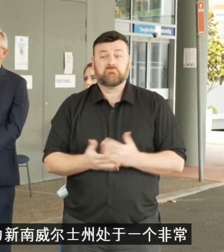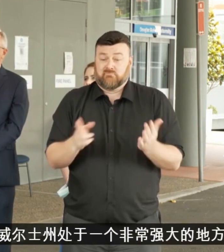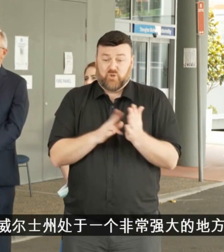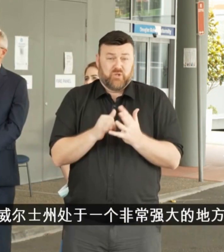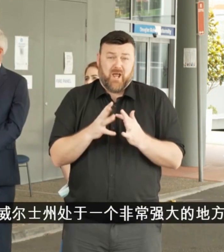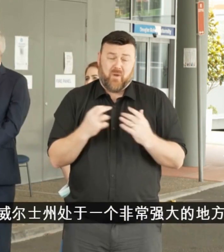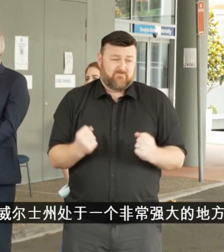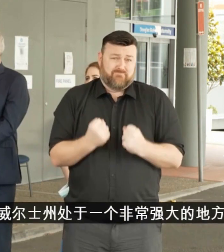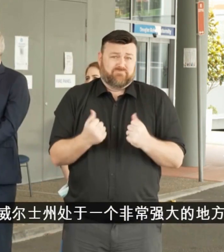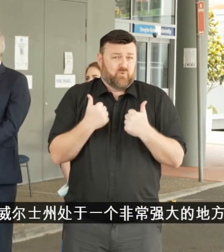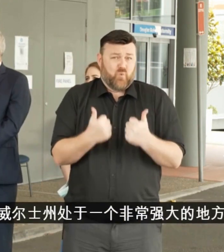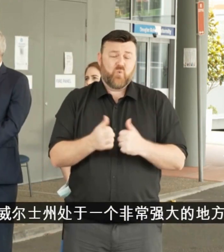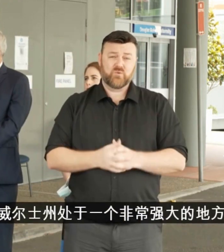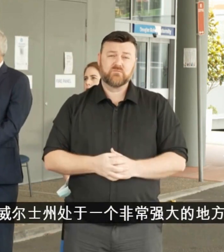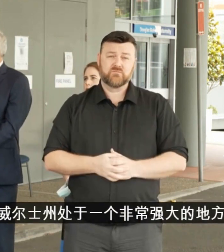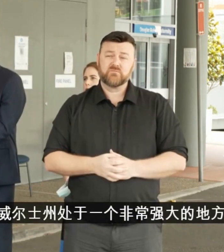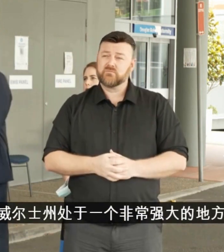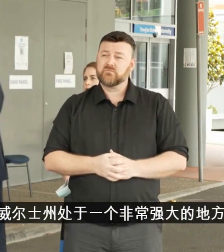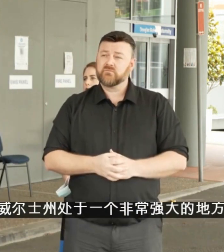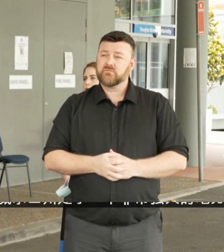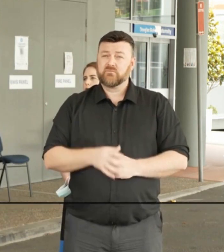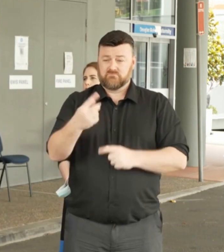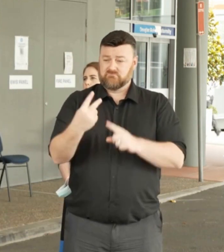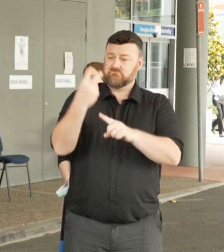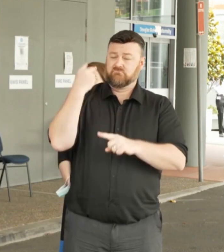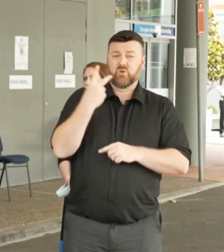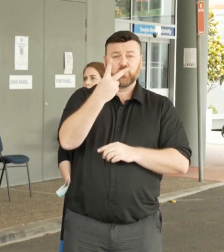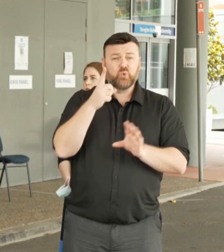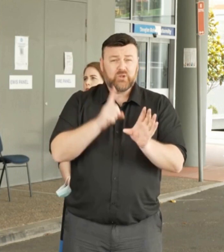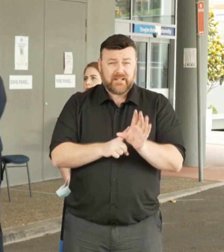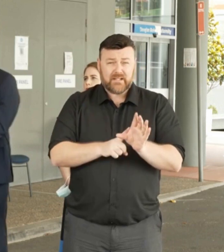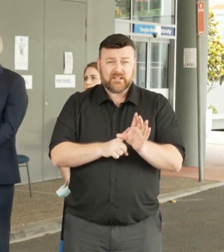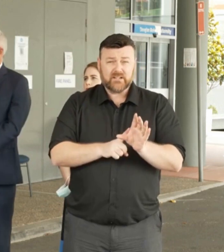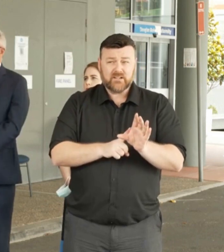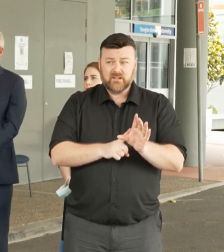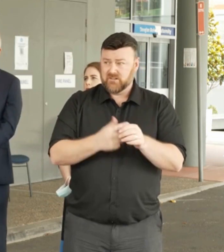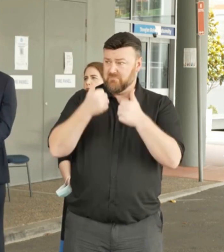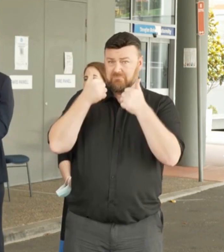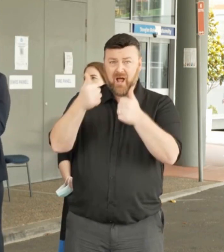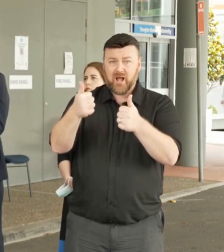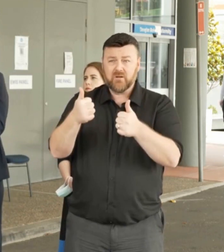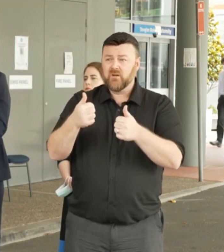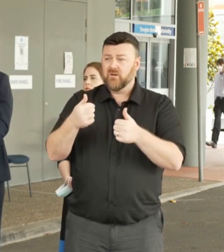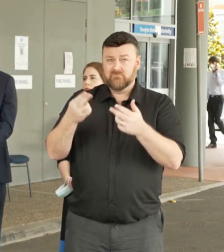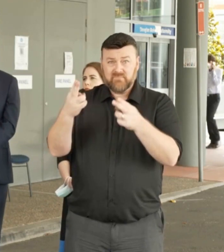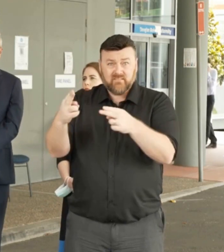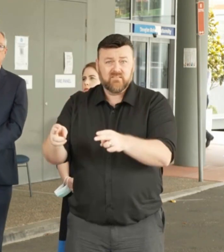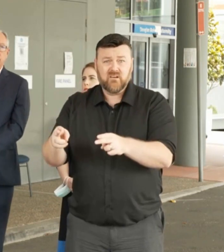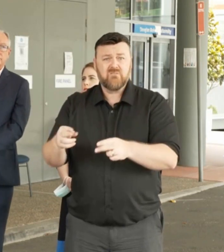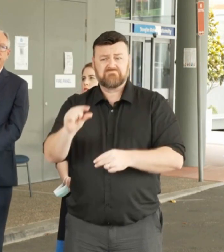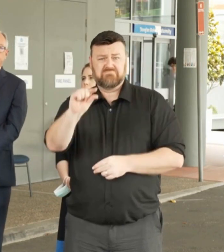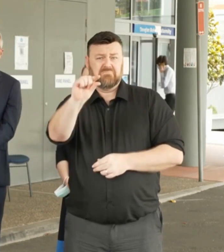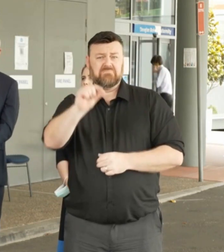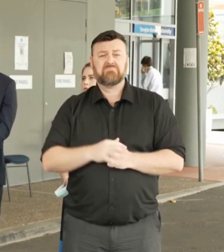If you look over the last 2 years, to be in a position where we have incredibly low death rates, and in addition to that, our economy is